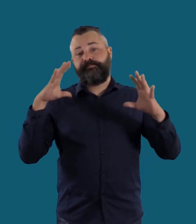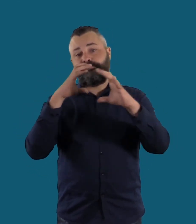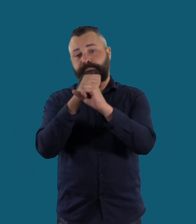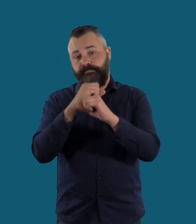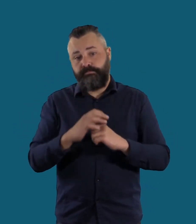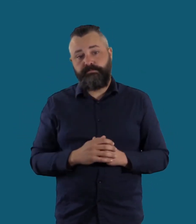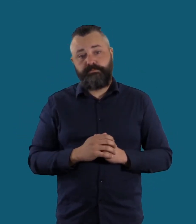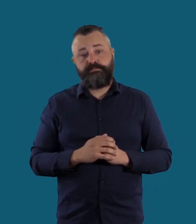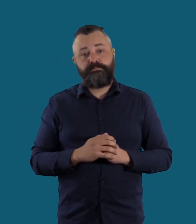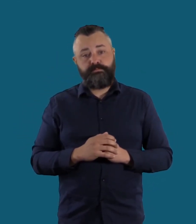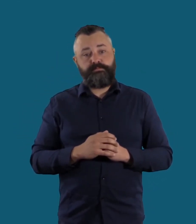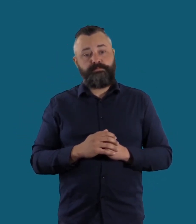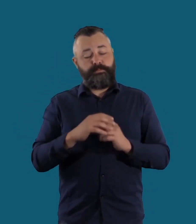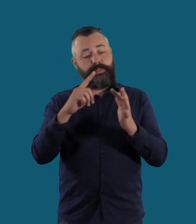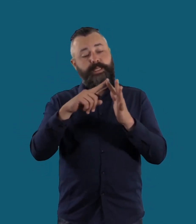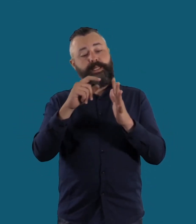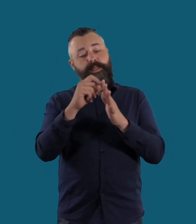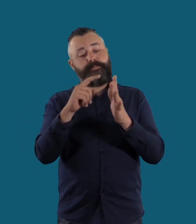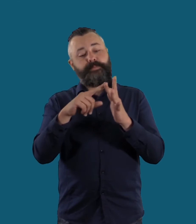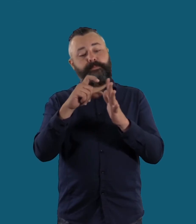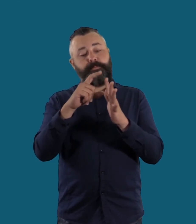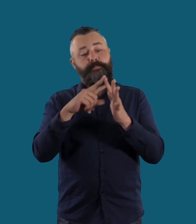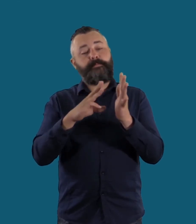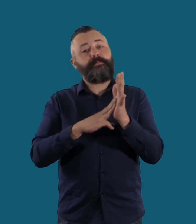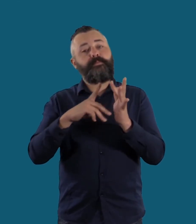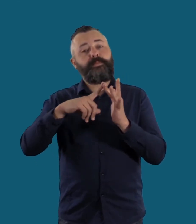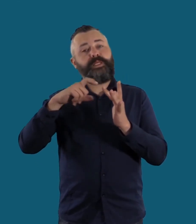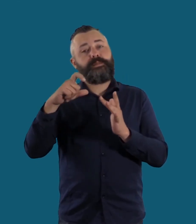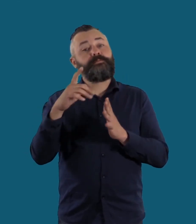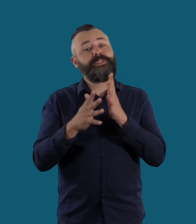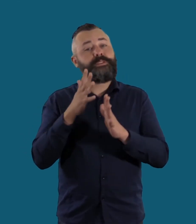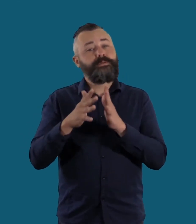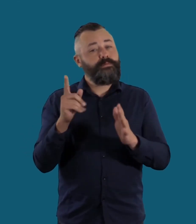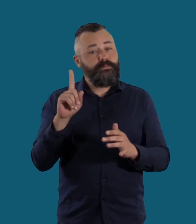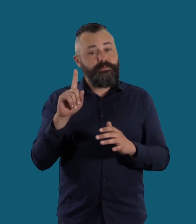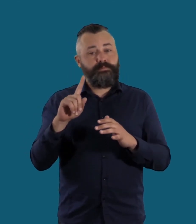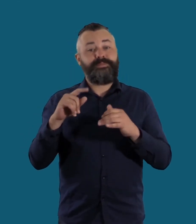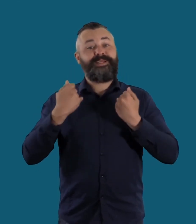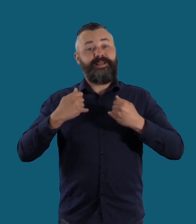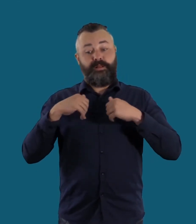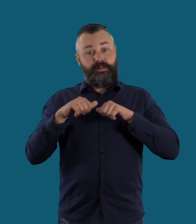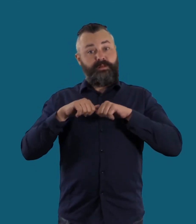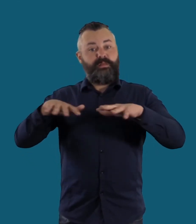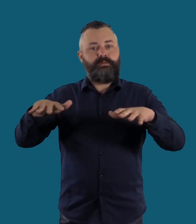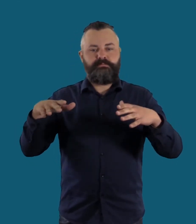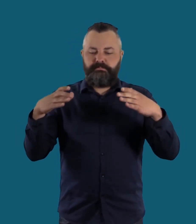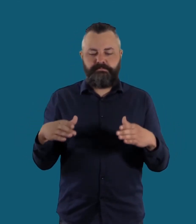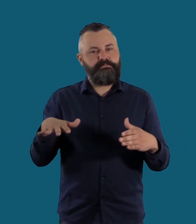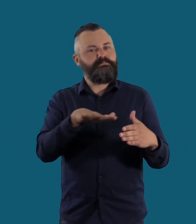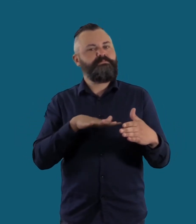In summary, an epidemic is when a contagious, infectious or viral illness spreads to many people in one